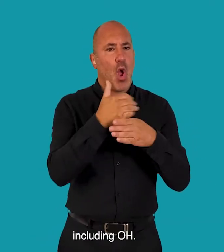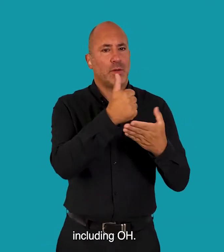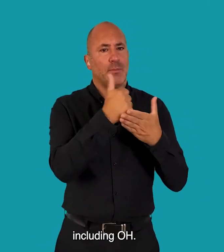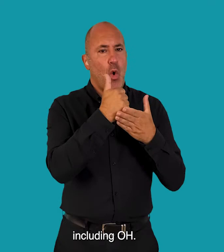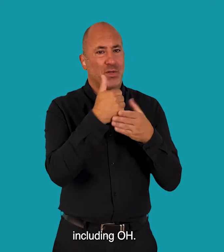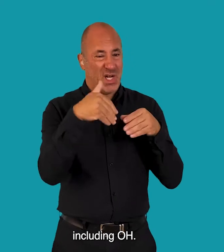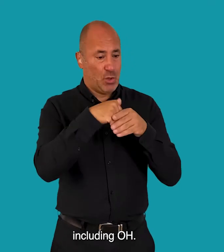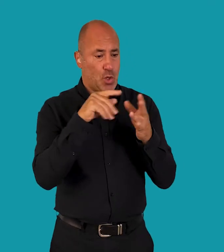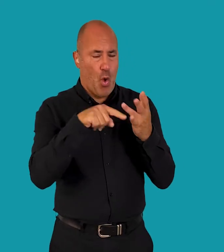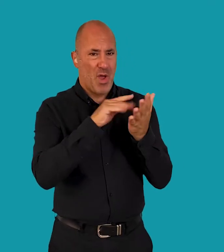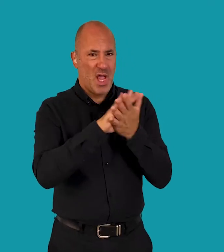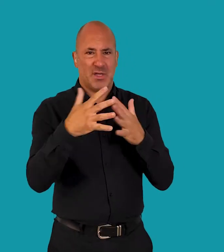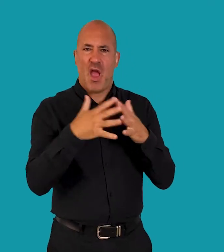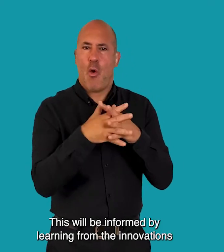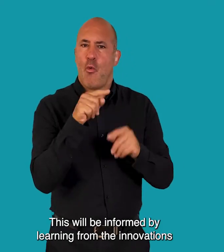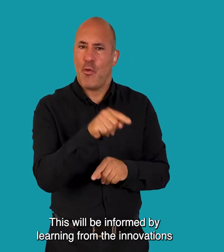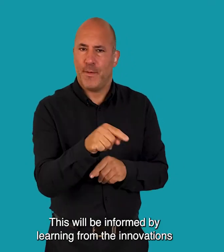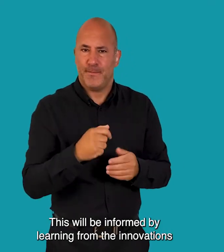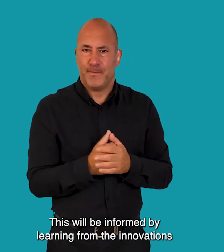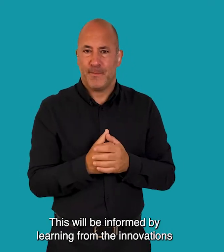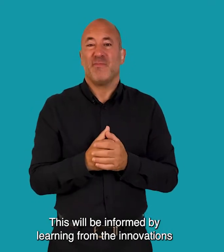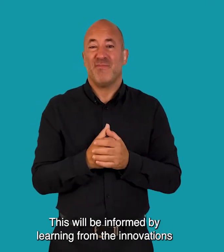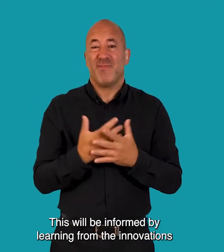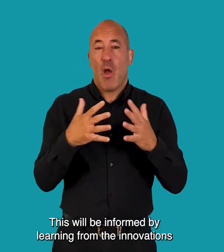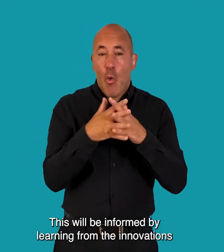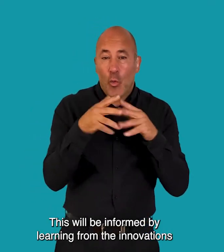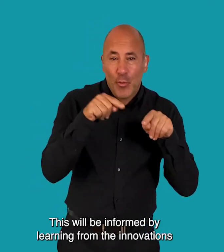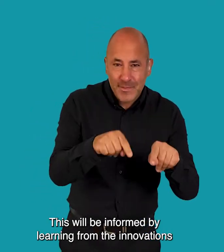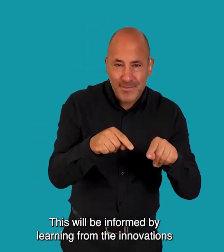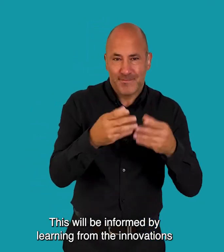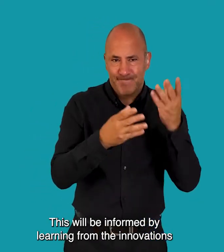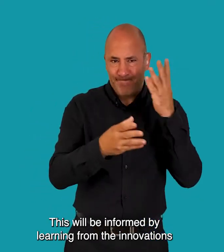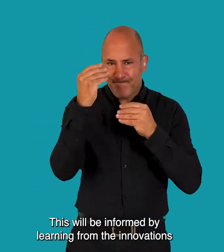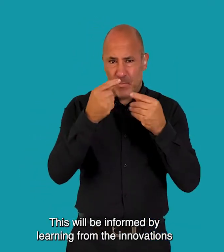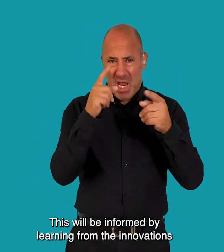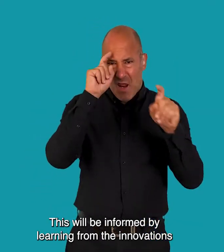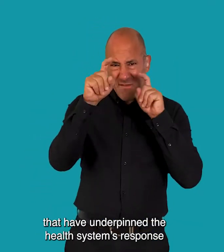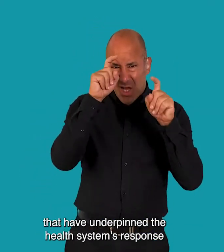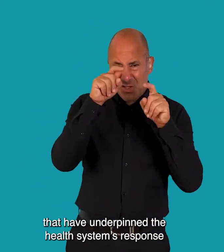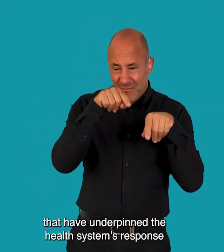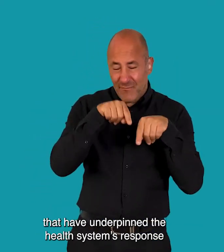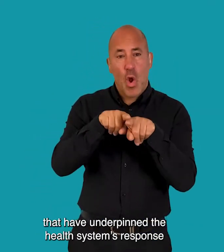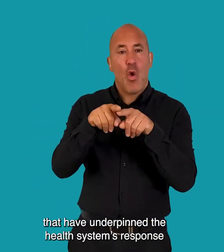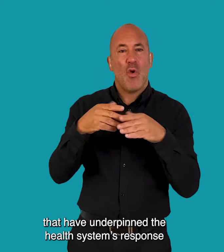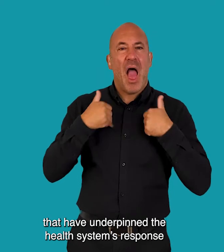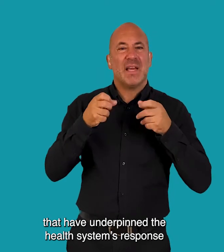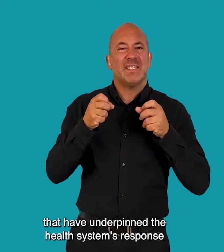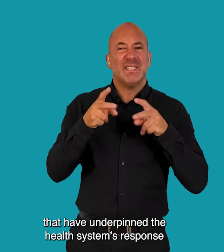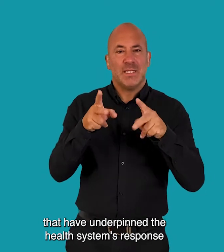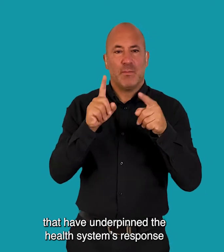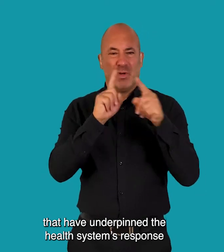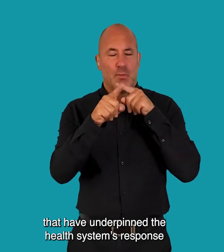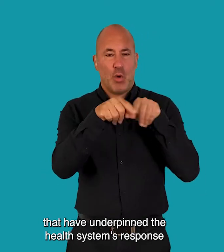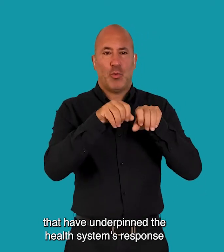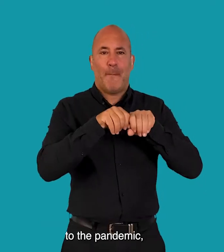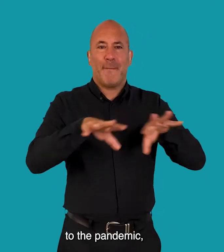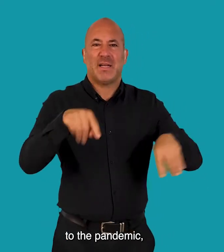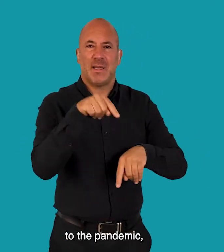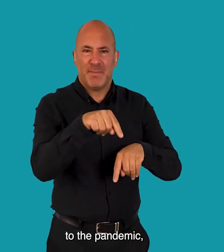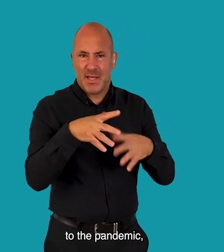including OH. This will be informed by learning from the innovations that have underpinned the health system's response to the pandemic,